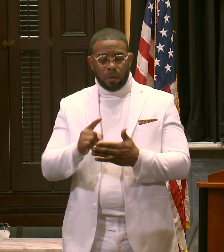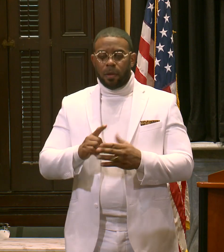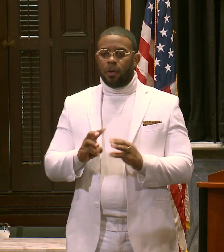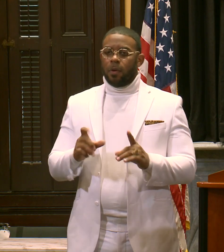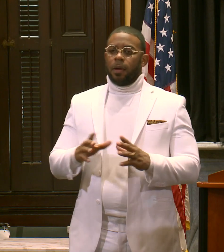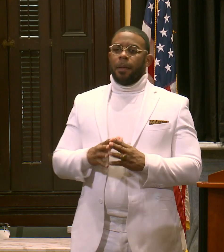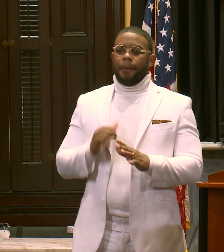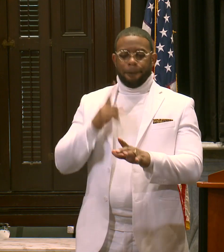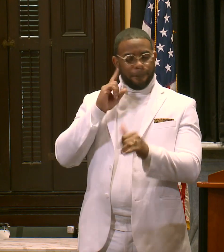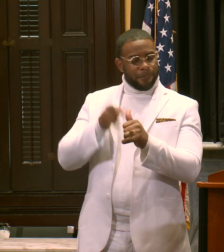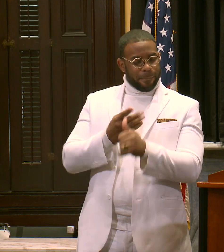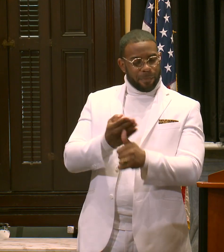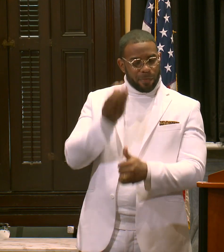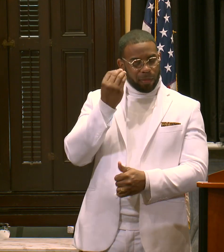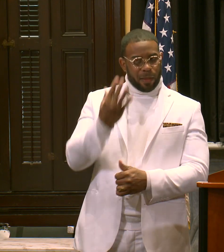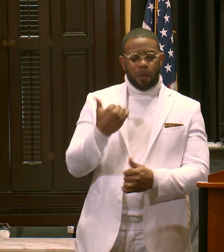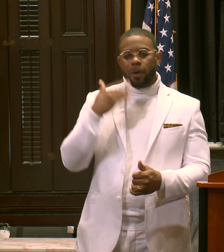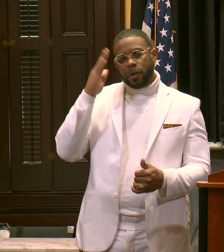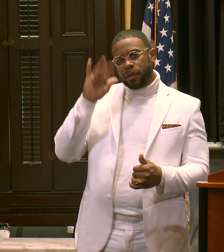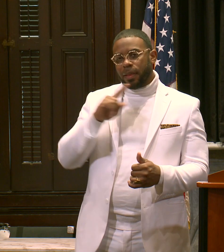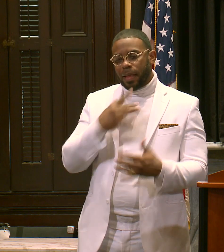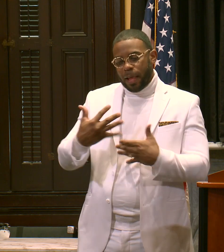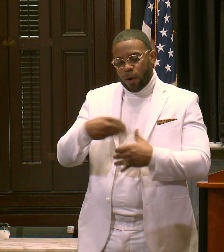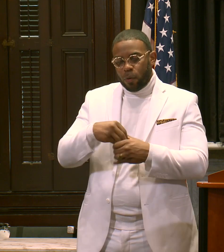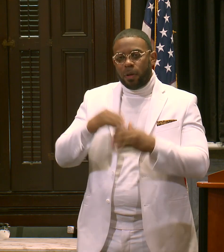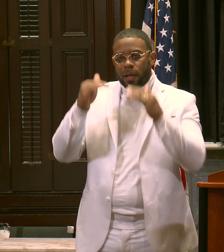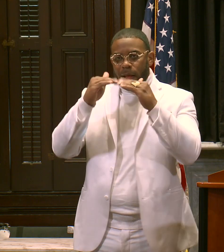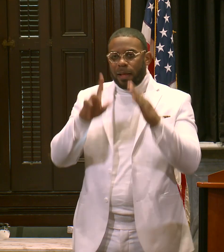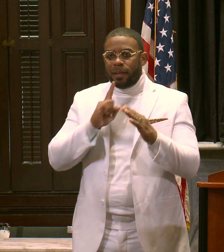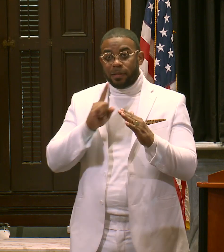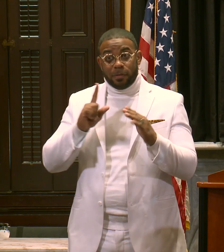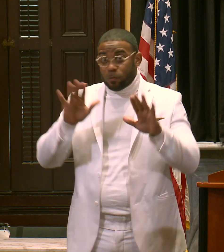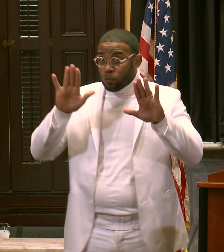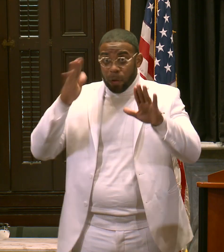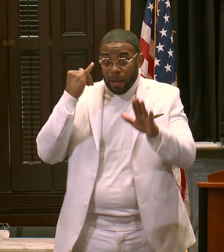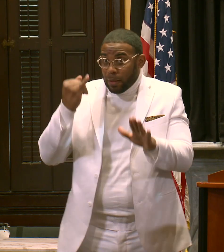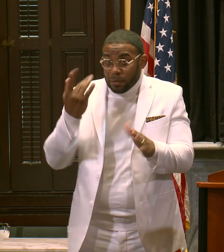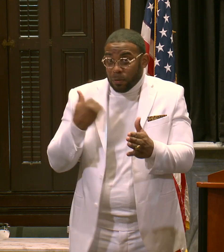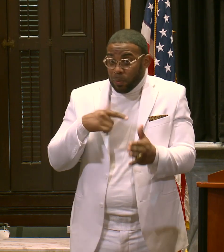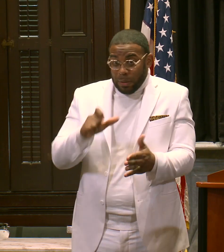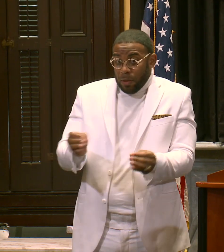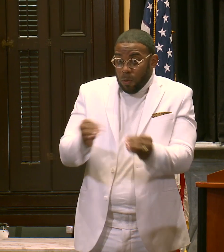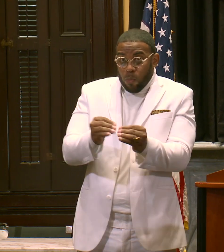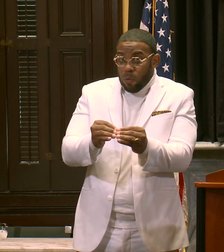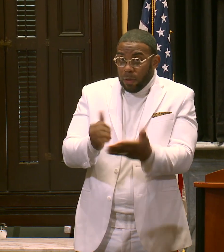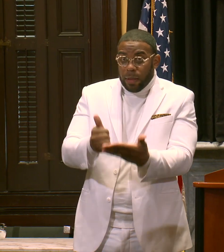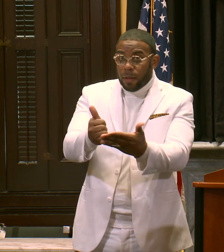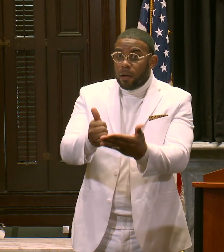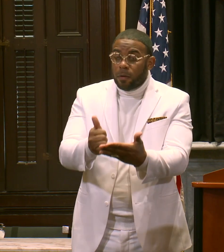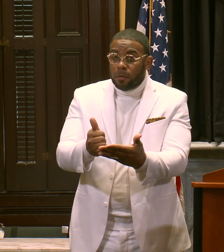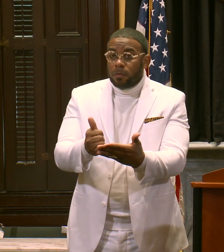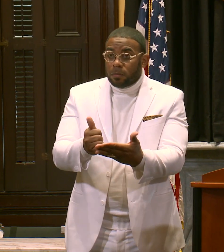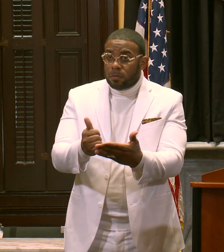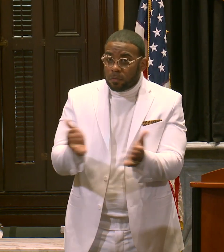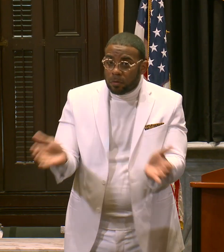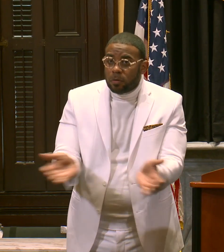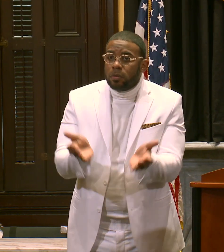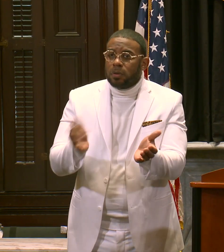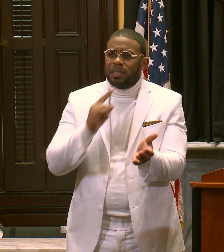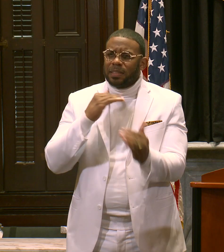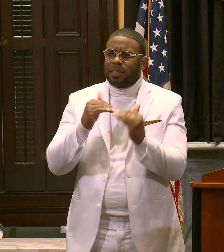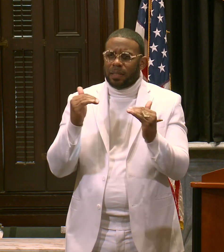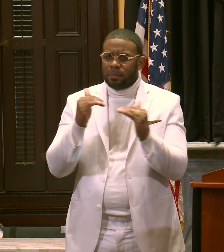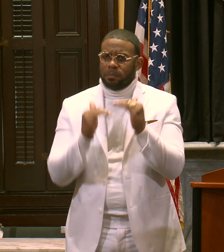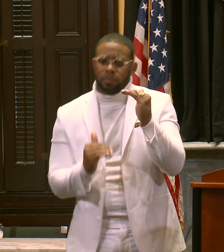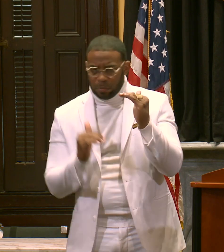Well, Adam, I think the first thing is that we know that inclusionary housing is a great idea and something that we need more of to help address the serious levels